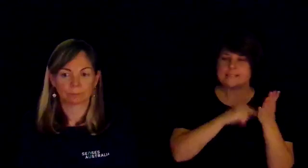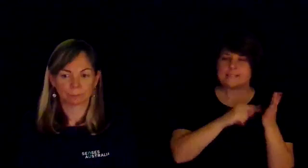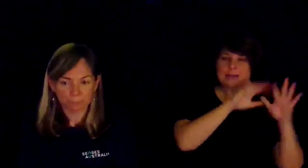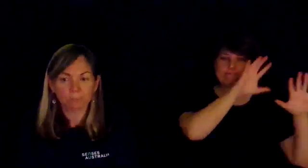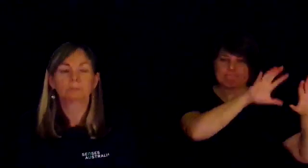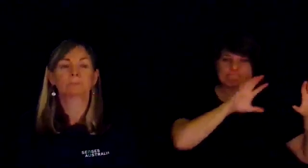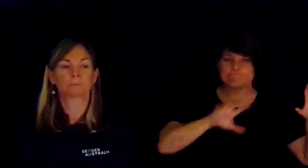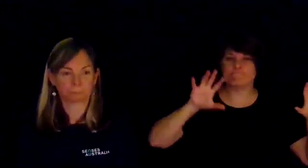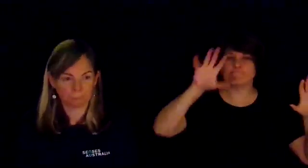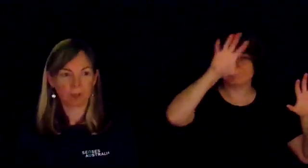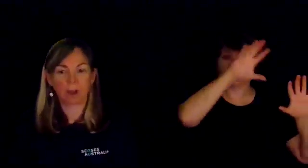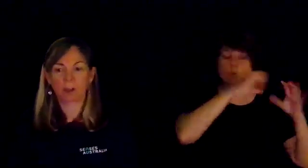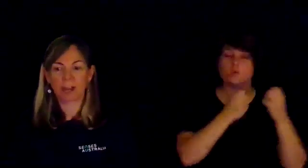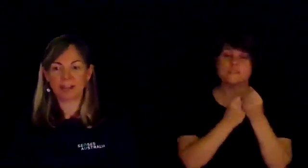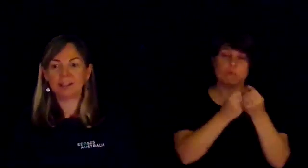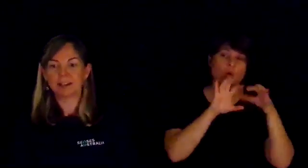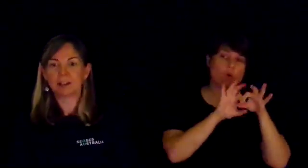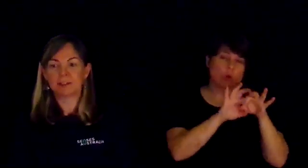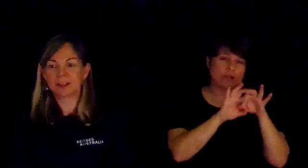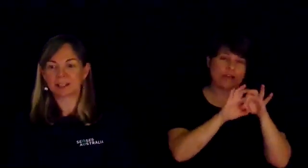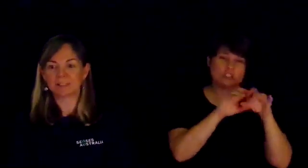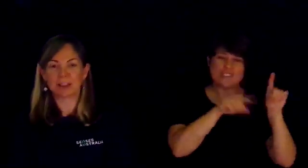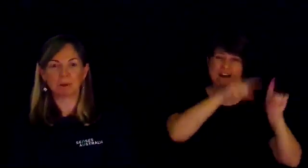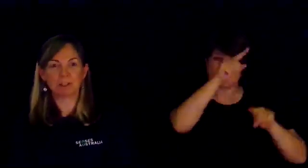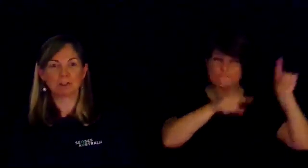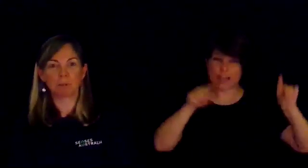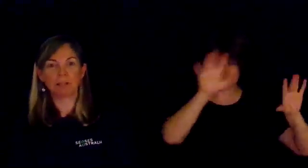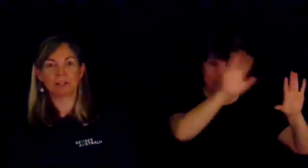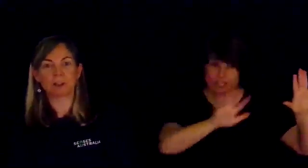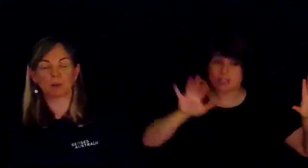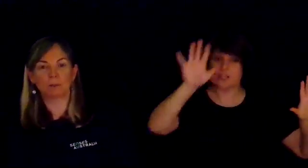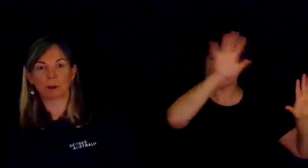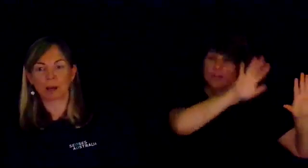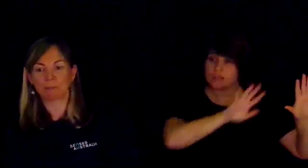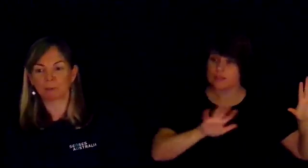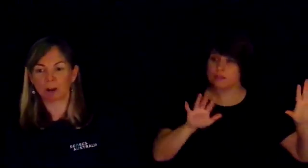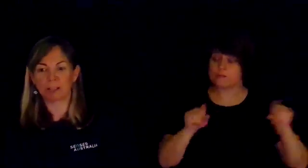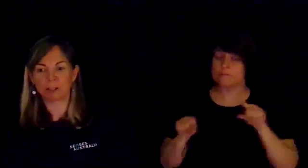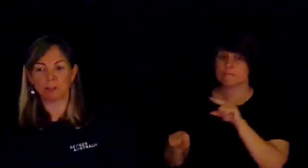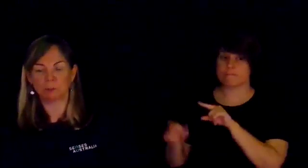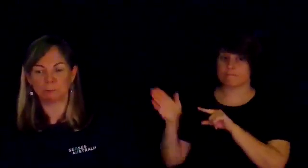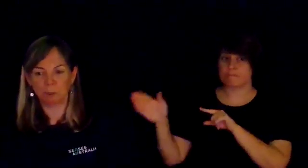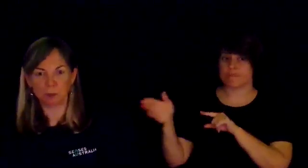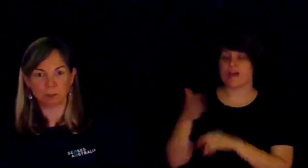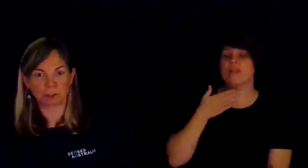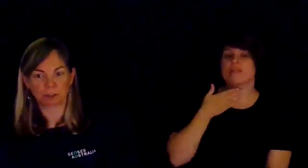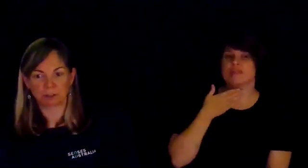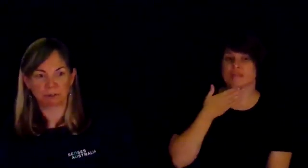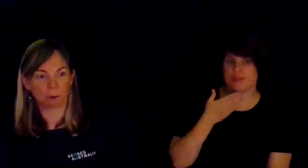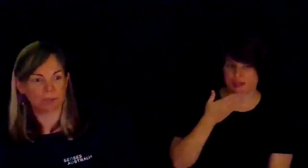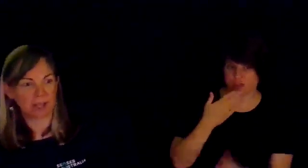wrote. Mm-hmm. Okay, thanks for that question, Robert. So, Craig, can you